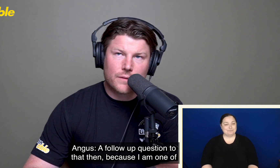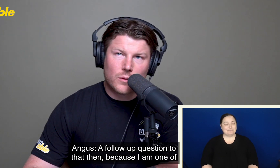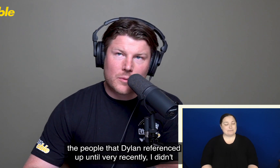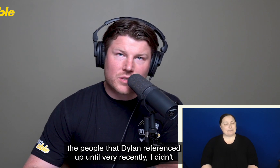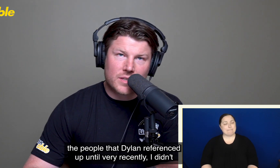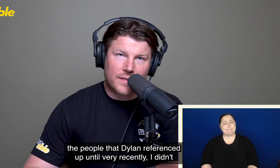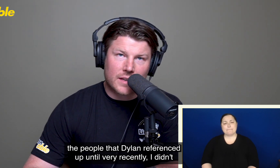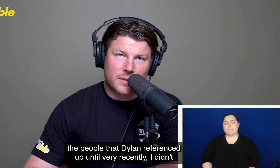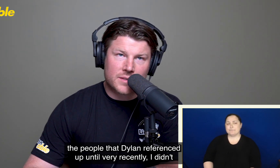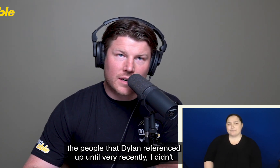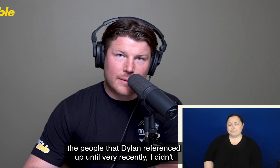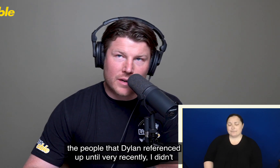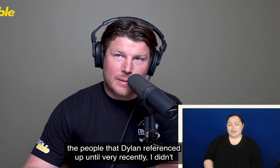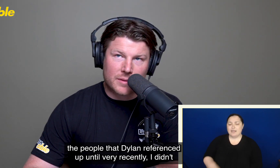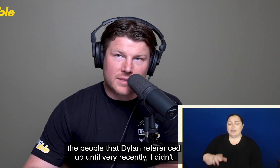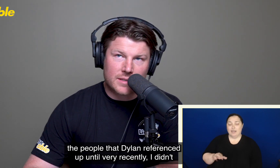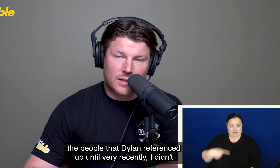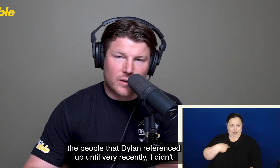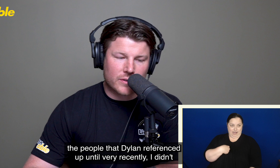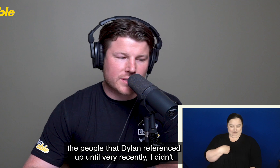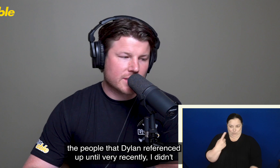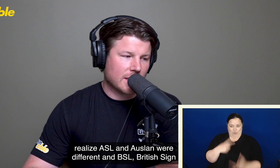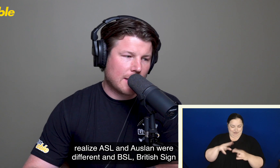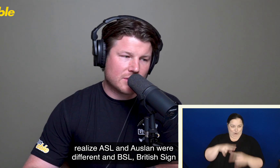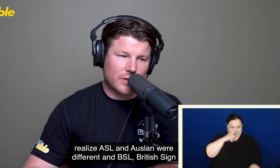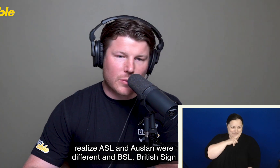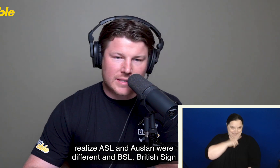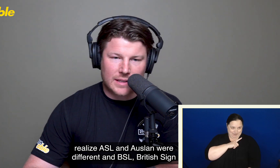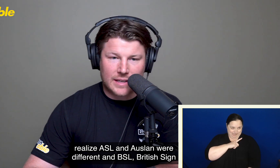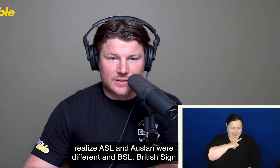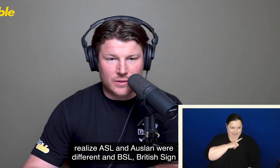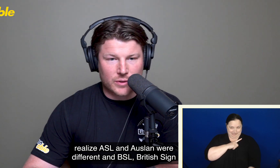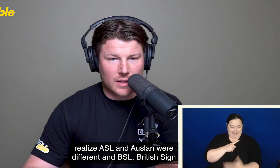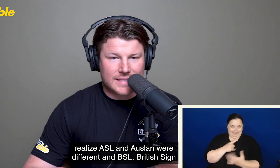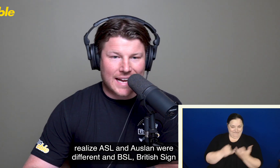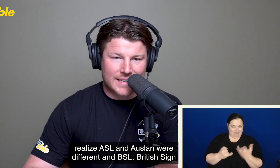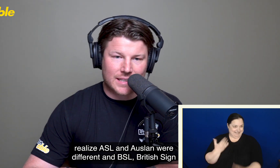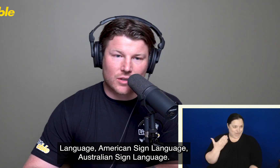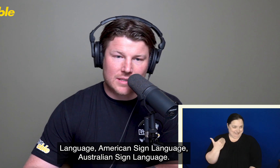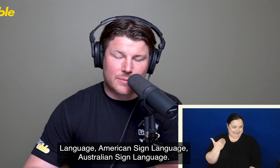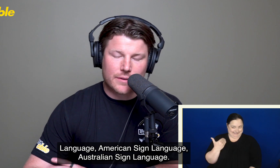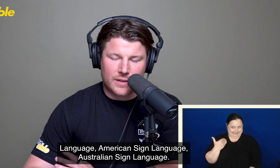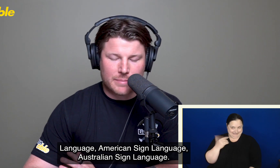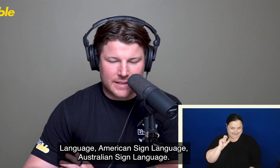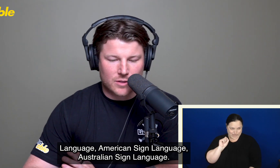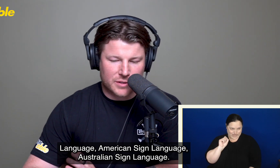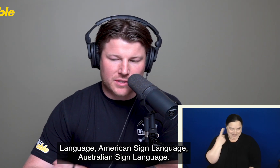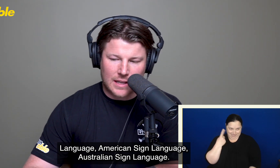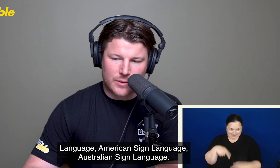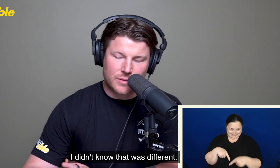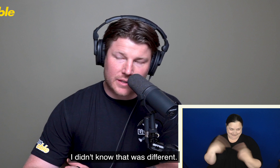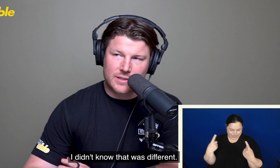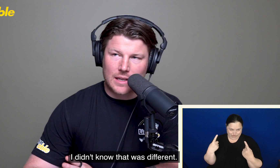A follow-up question to that then, because I am one of the people that Dylan referenced. Up until very recently, I didn't realise ASL and Auslan were different, and BSL, British